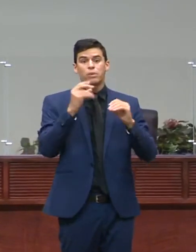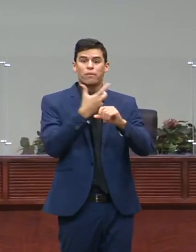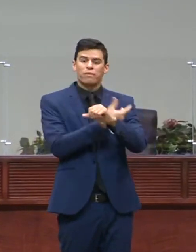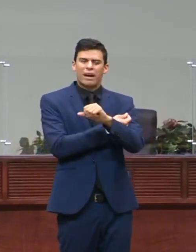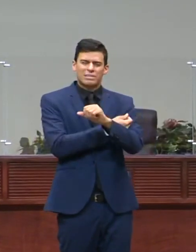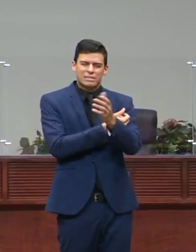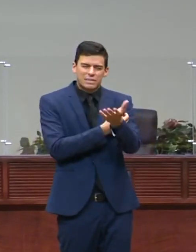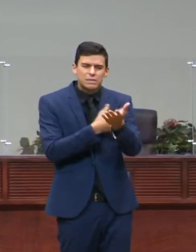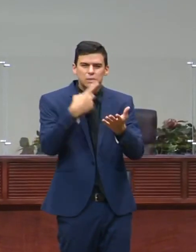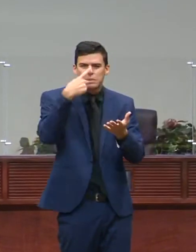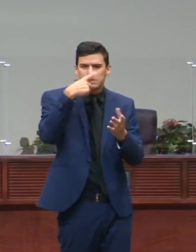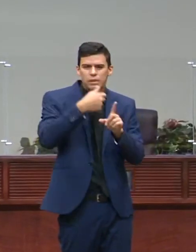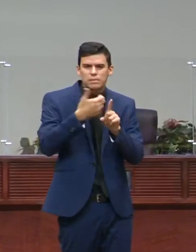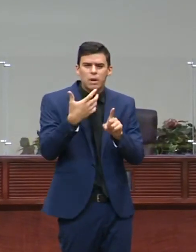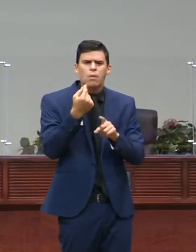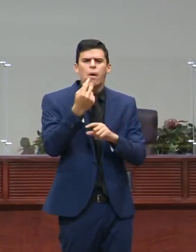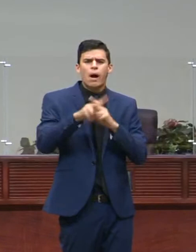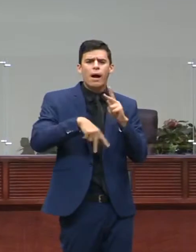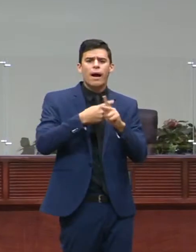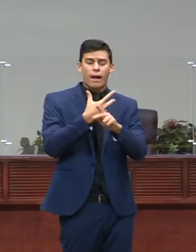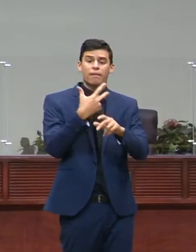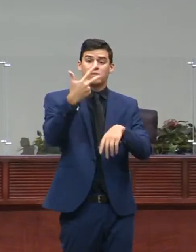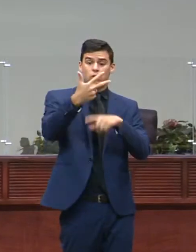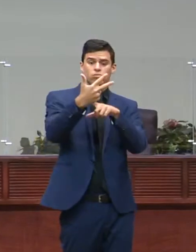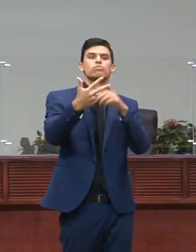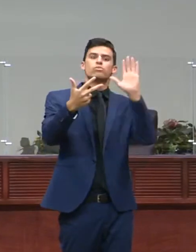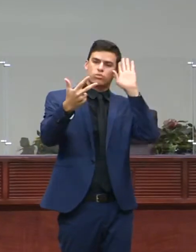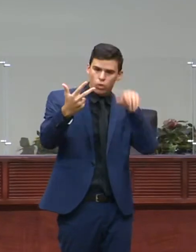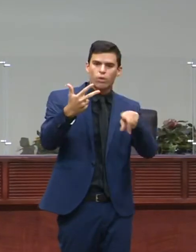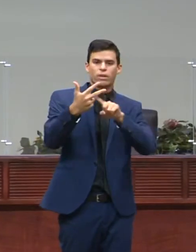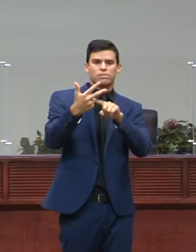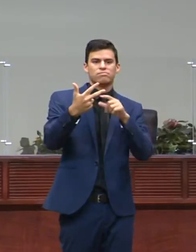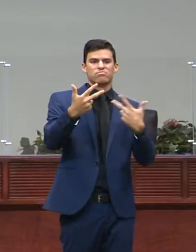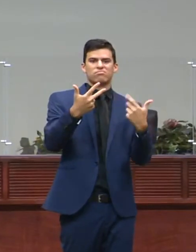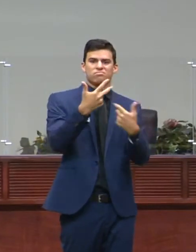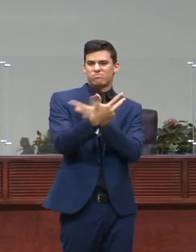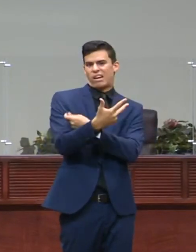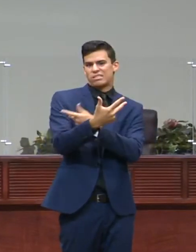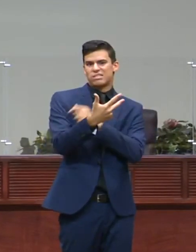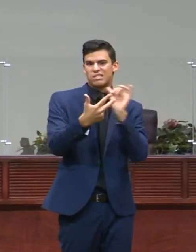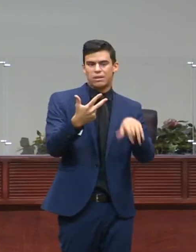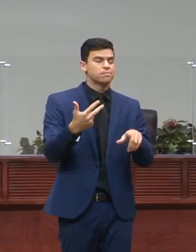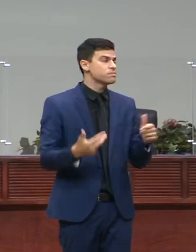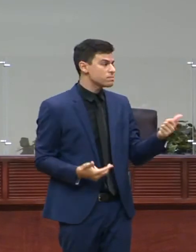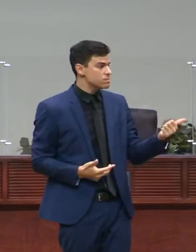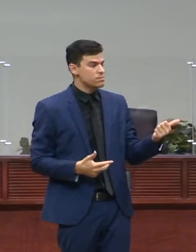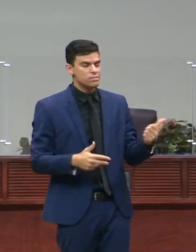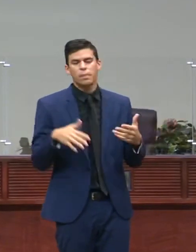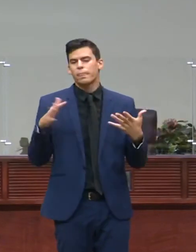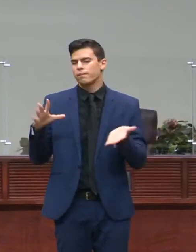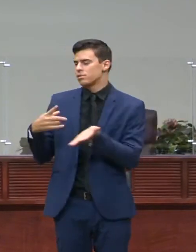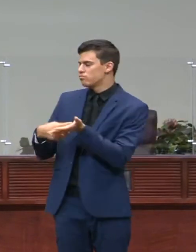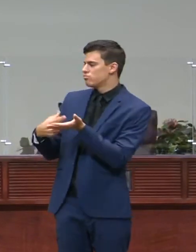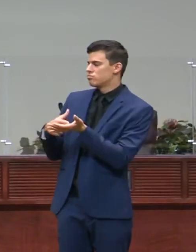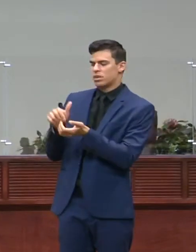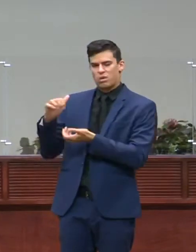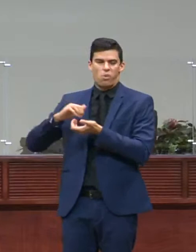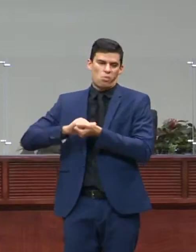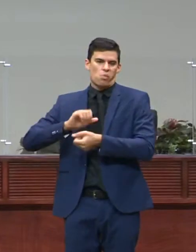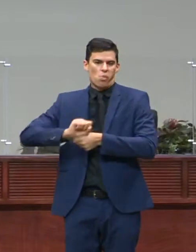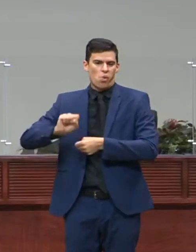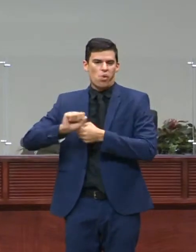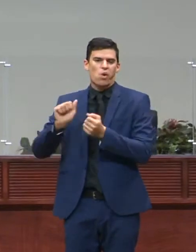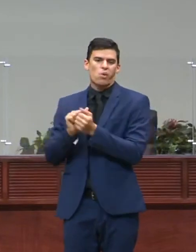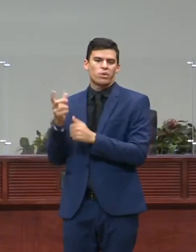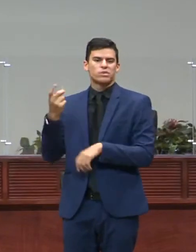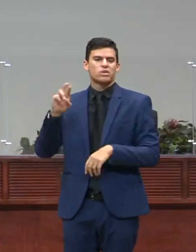of what kind of vehicles they can look for to know that those are for vaccinations. Yeah, we had worked with Dr. Pino's office from the county and